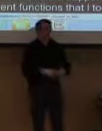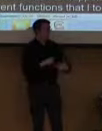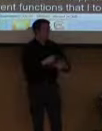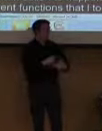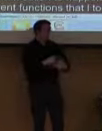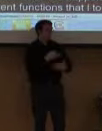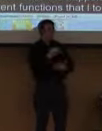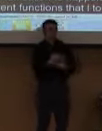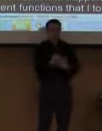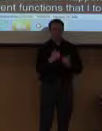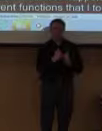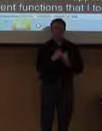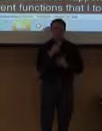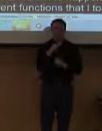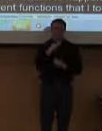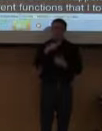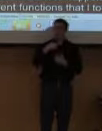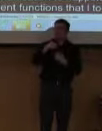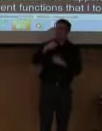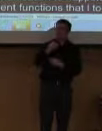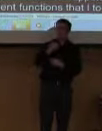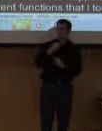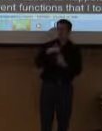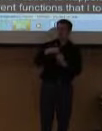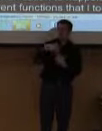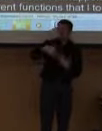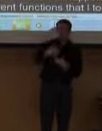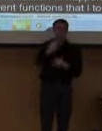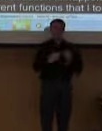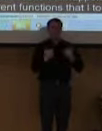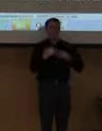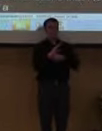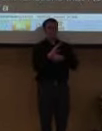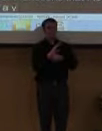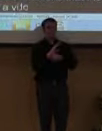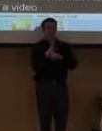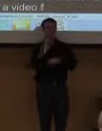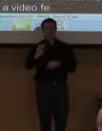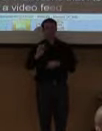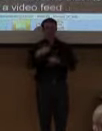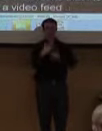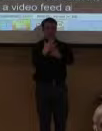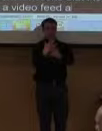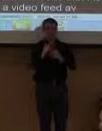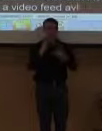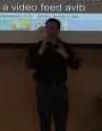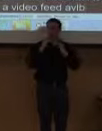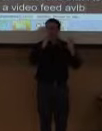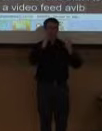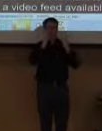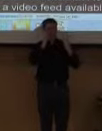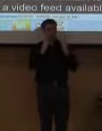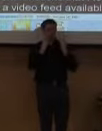fact that with a Google Plus Hangout, all parties involved have a video feed available to communicate visually with anyone involved in the